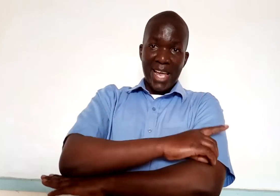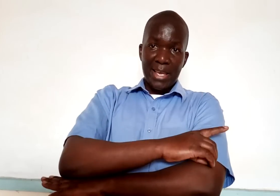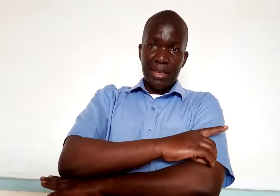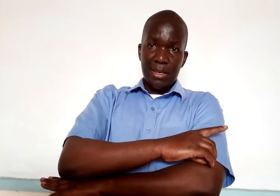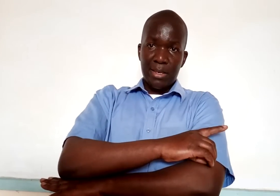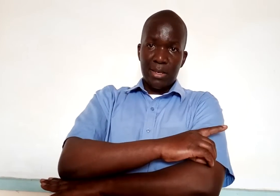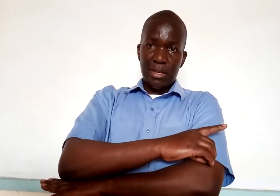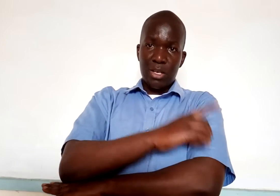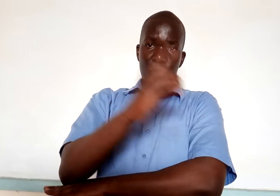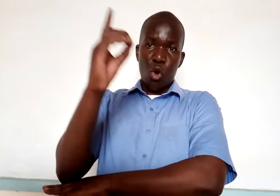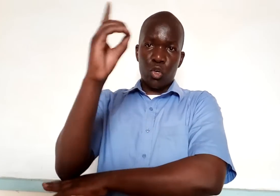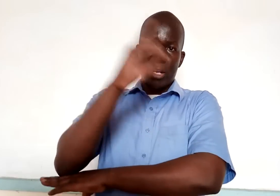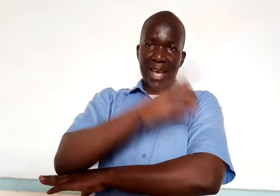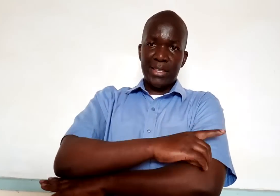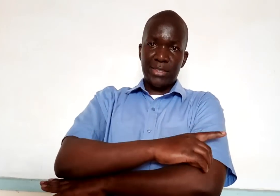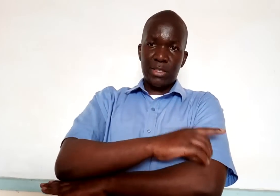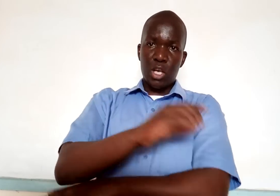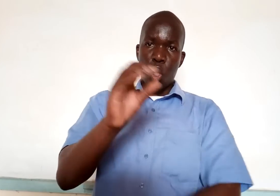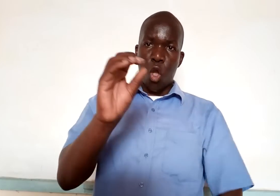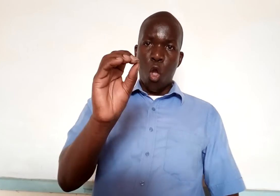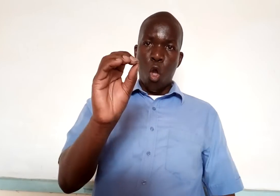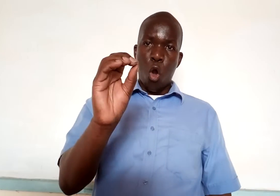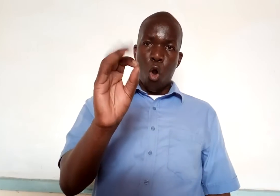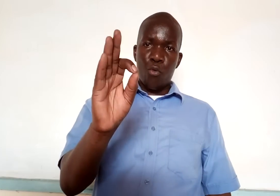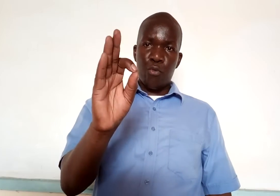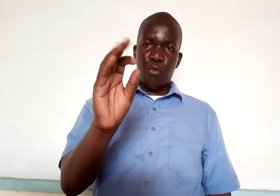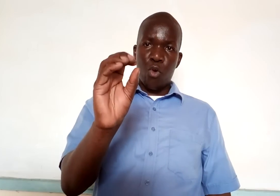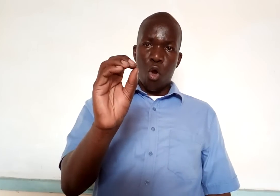day or days of